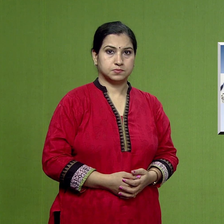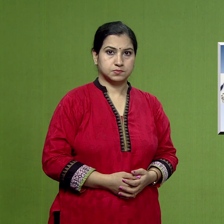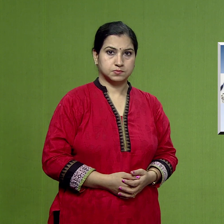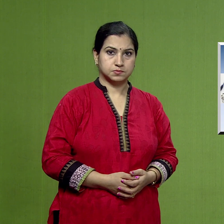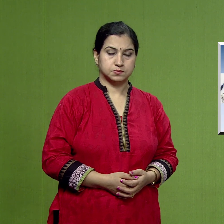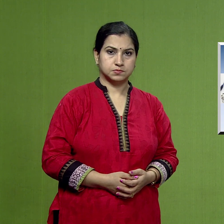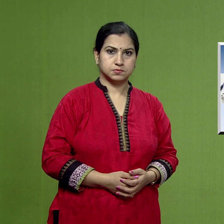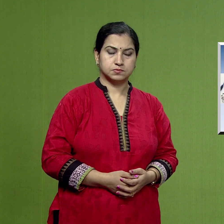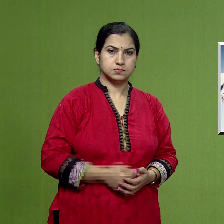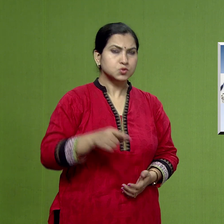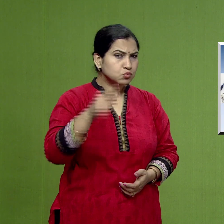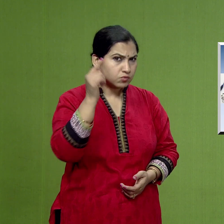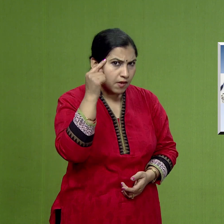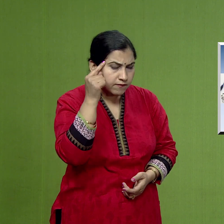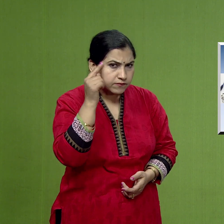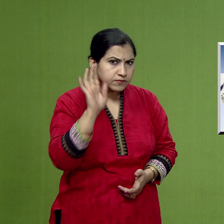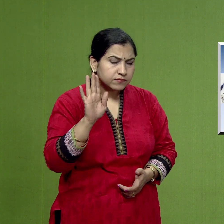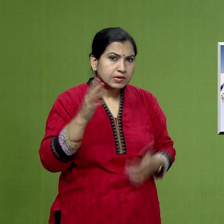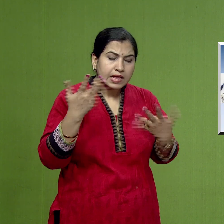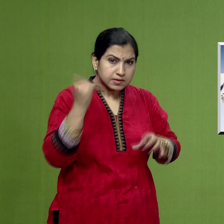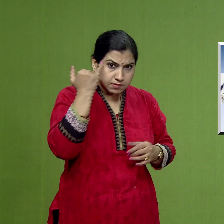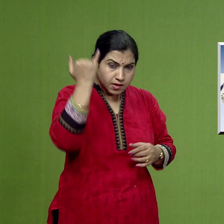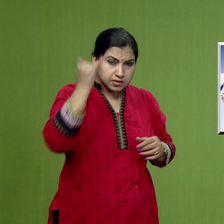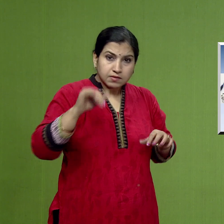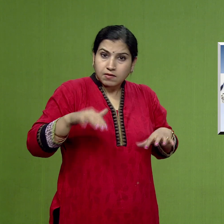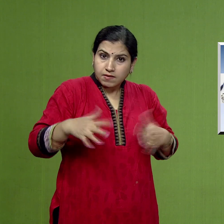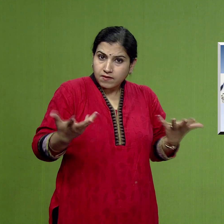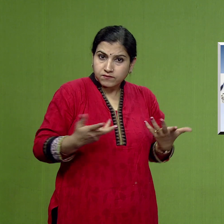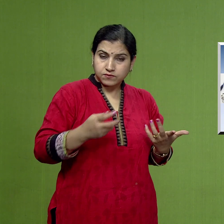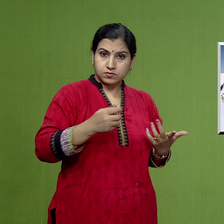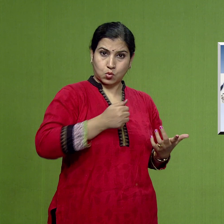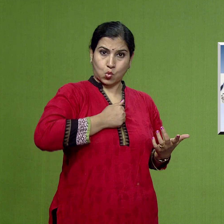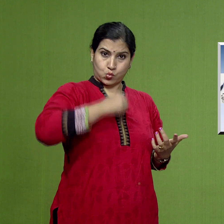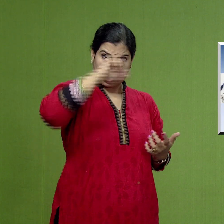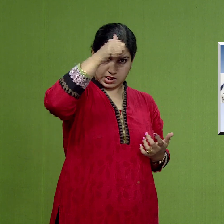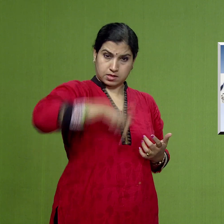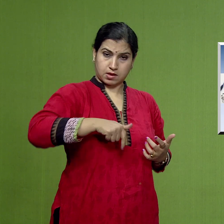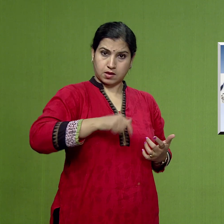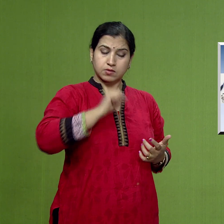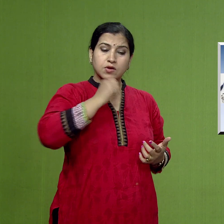Do you have any idea how much population of our country is young?